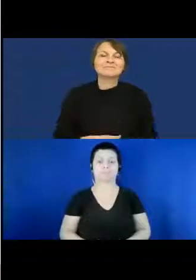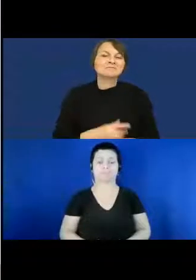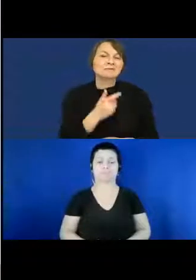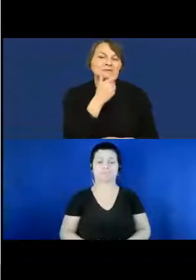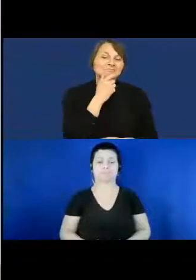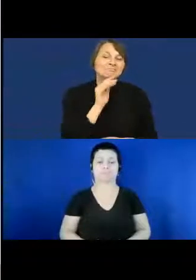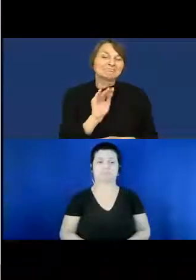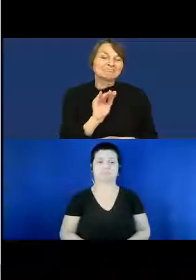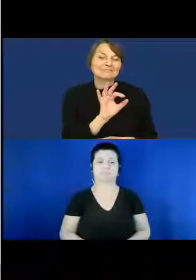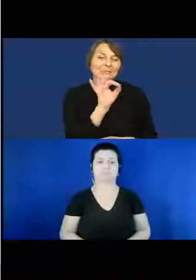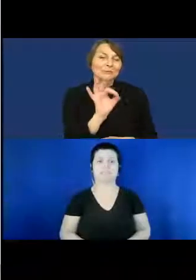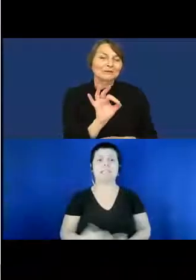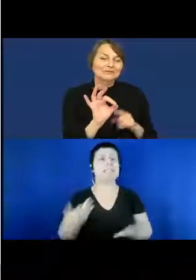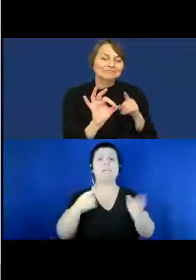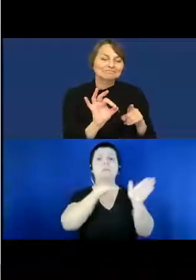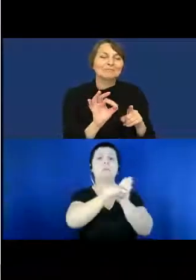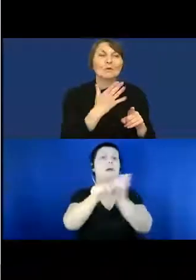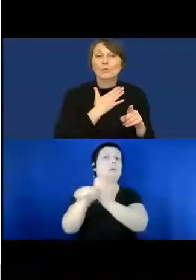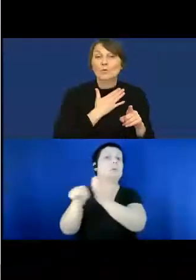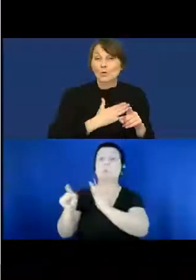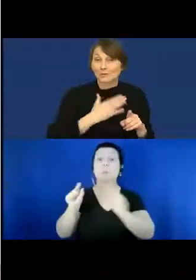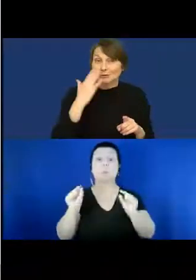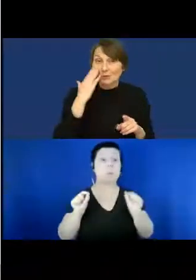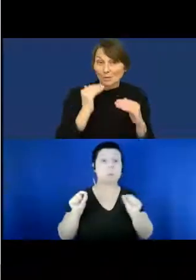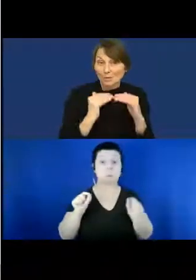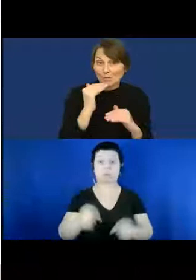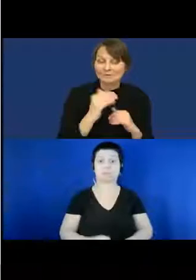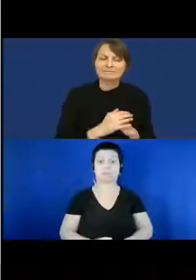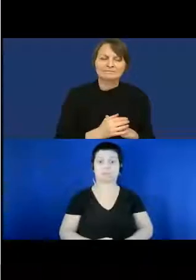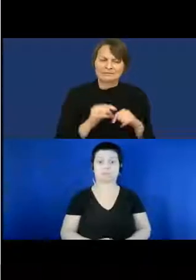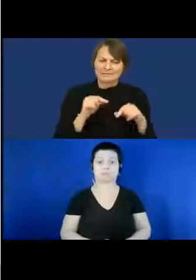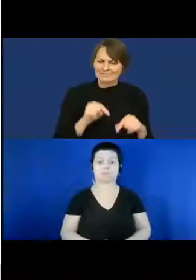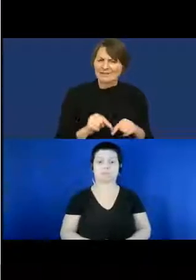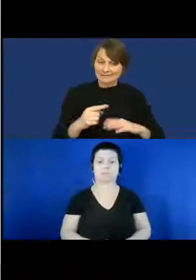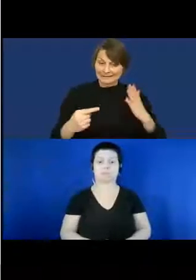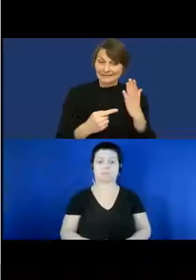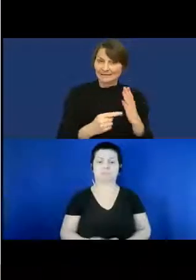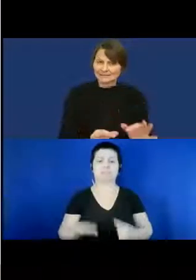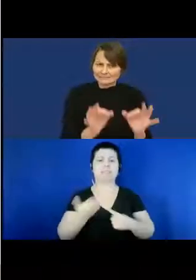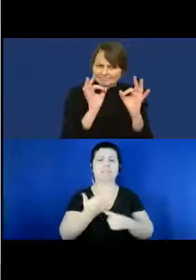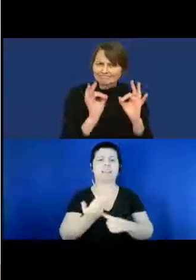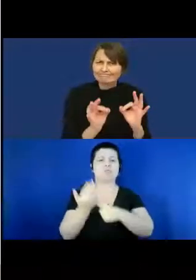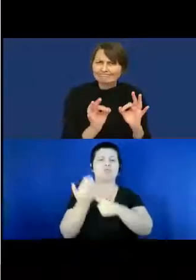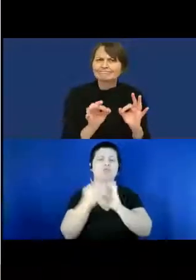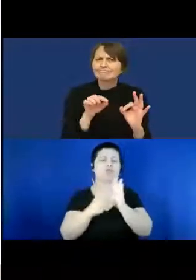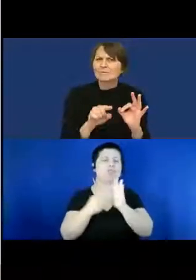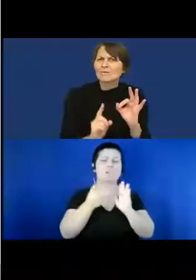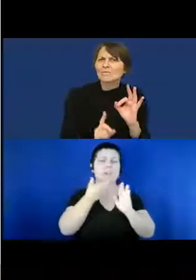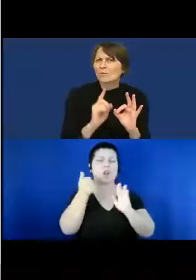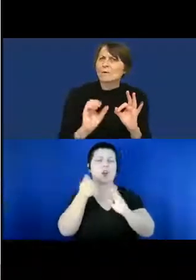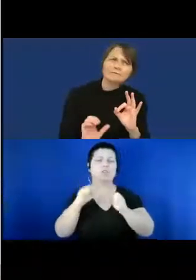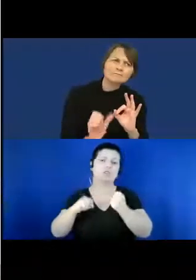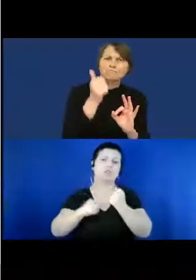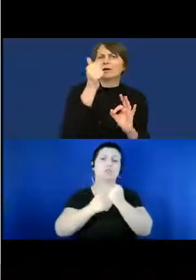more about were how can we design better technology that supports communication